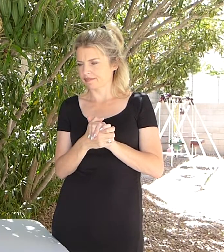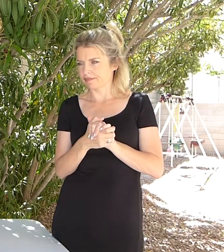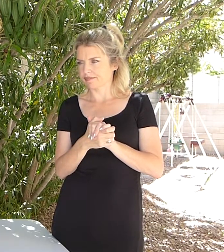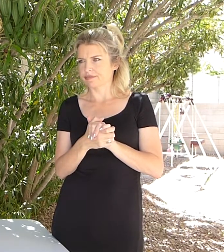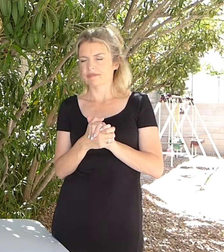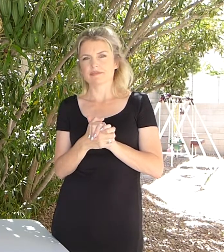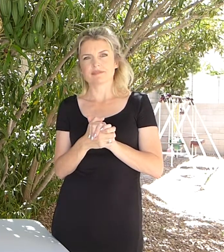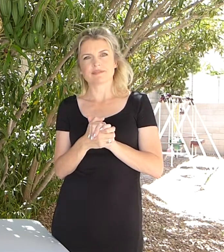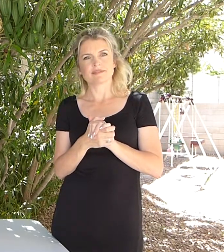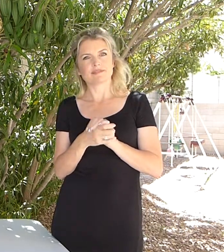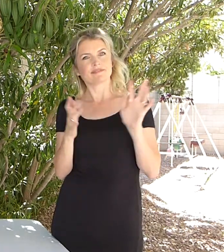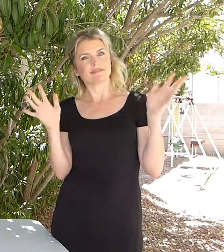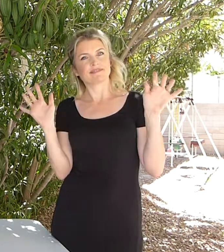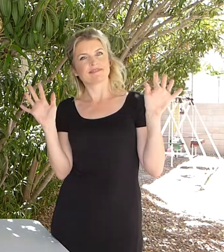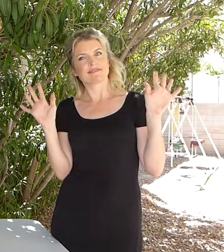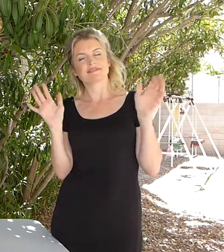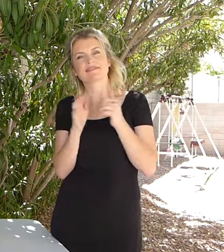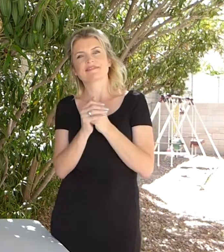And voila.